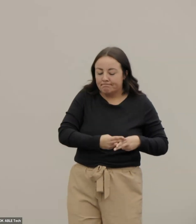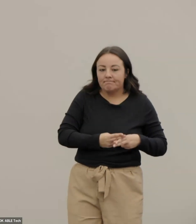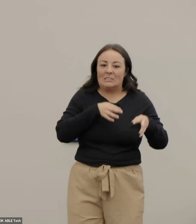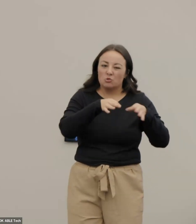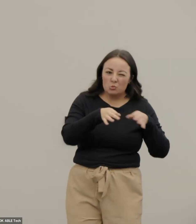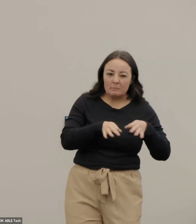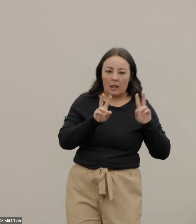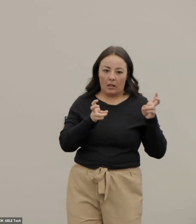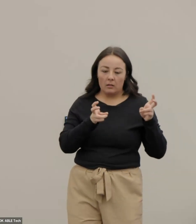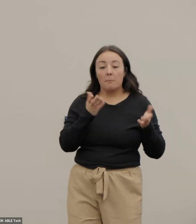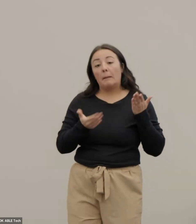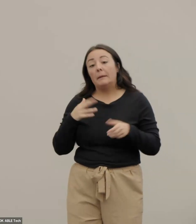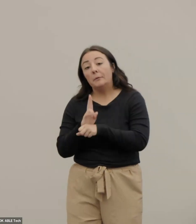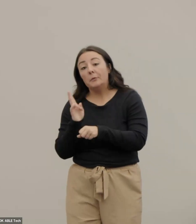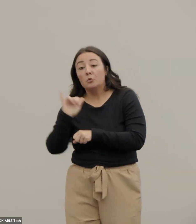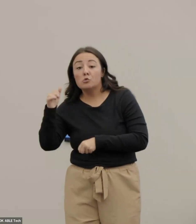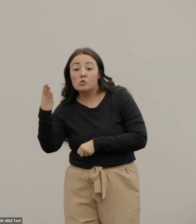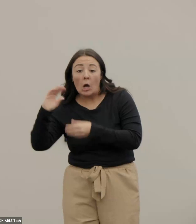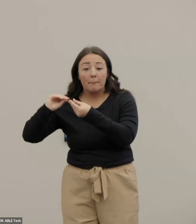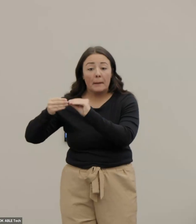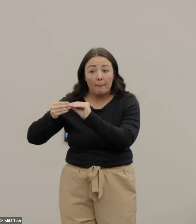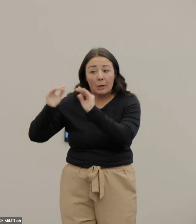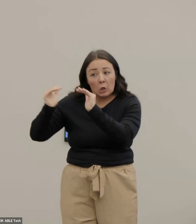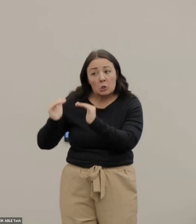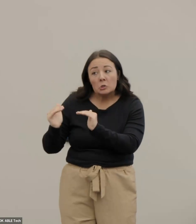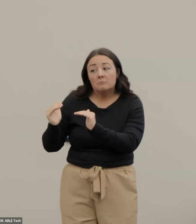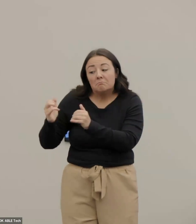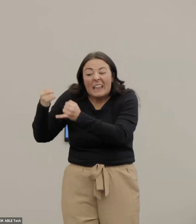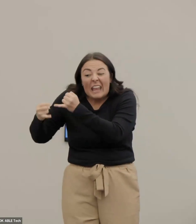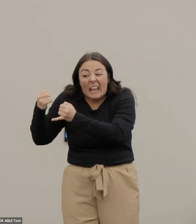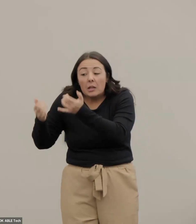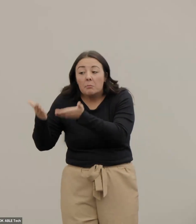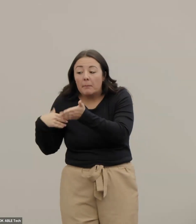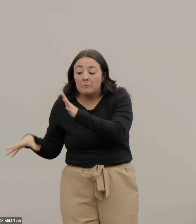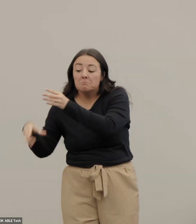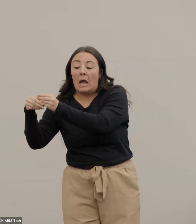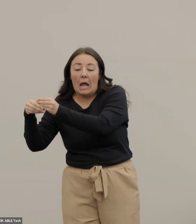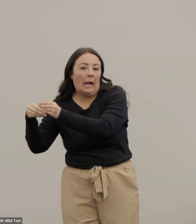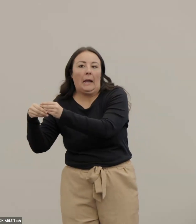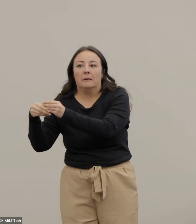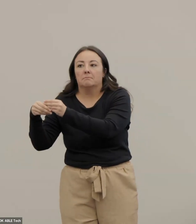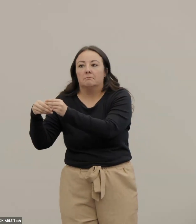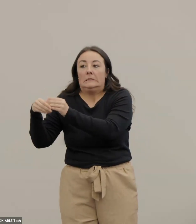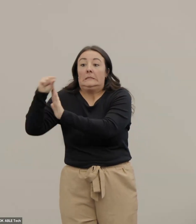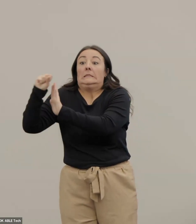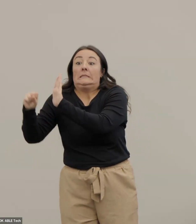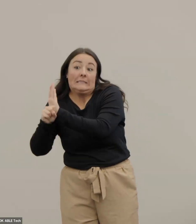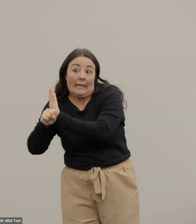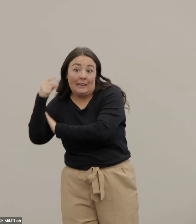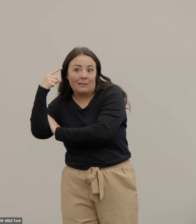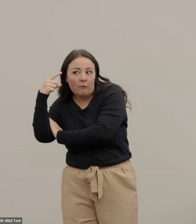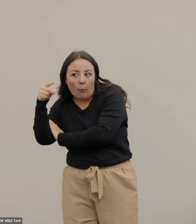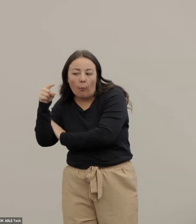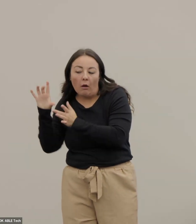a job number, and then at the end, we'll add like the state that it's